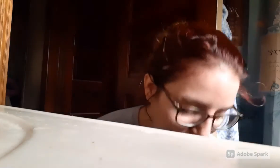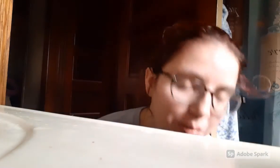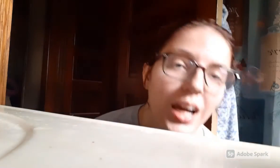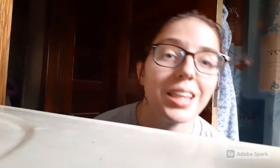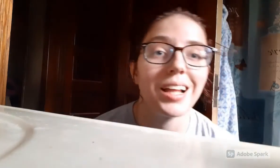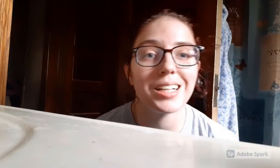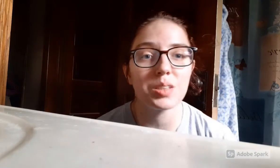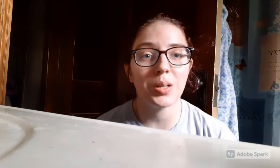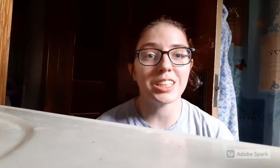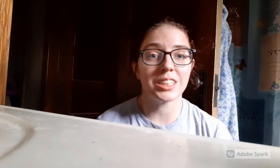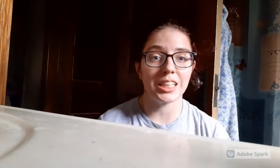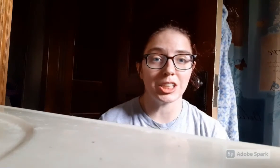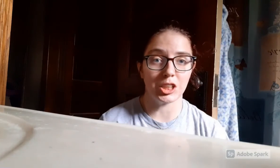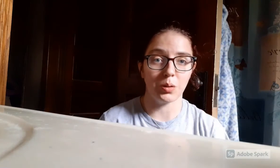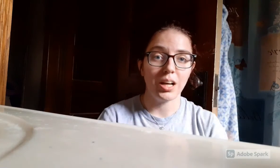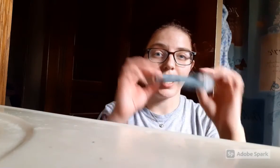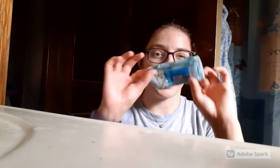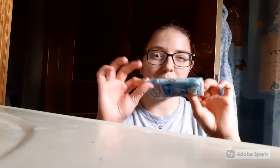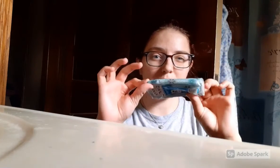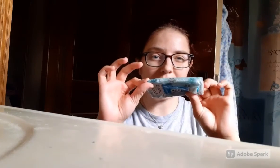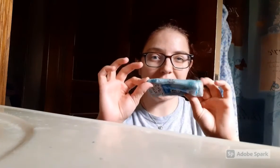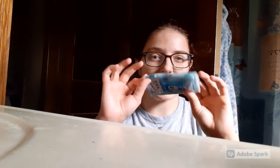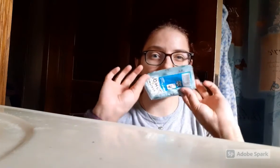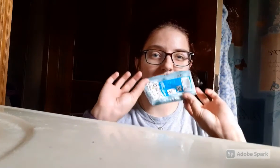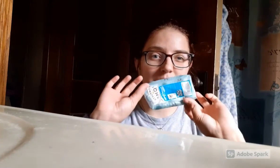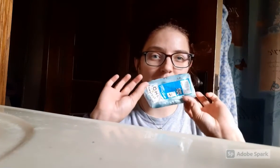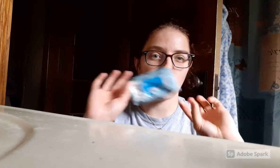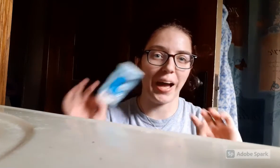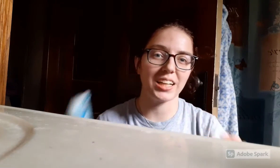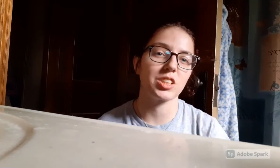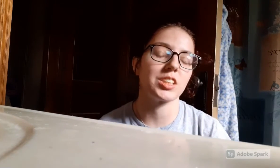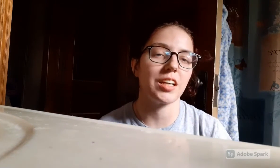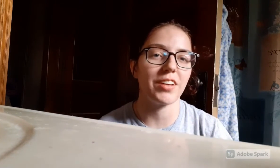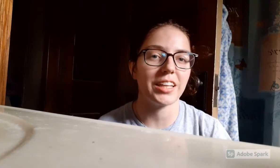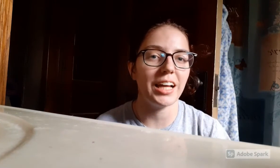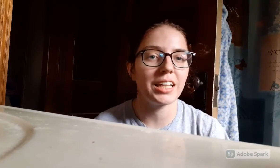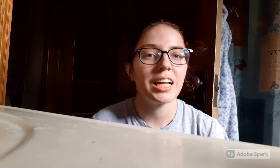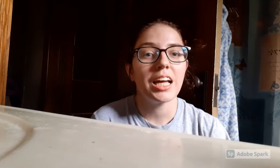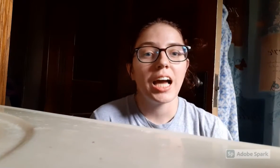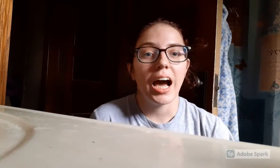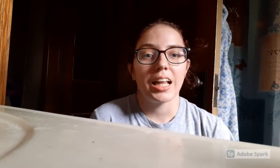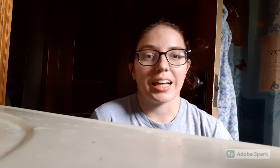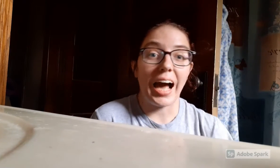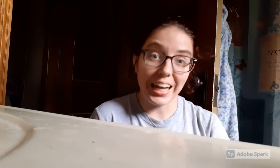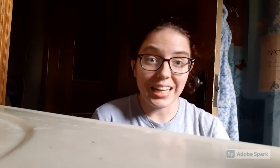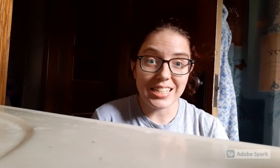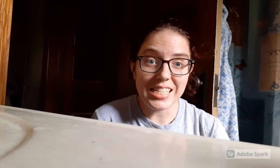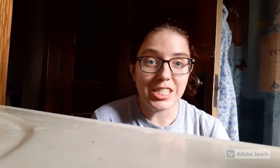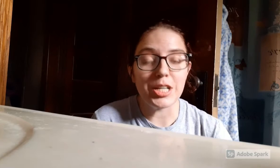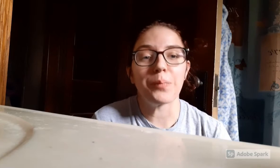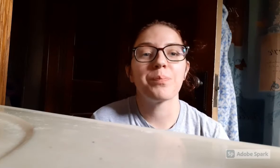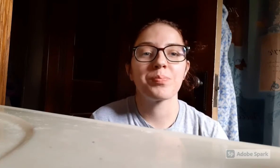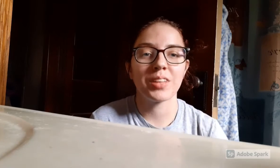And the last one is tissue, like Kleenex, tissue packs and stuff like that. Like I need a tissue